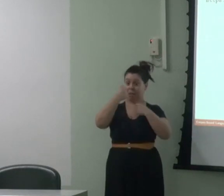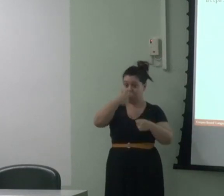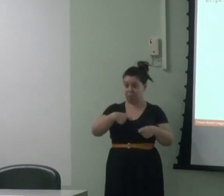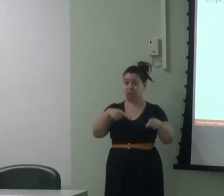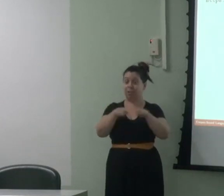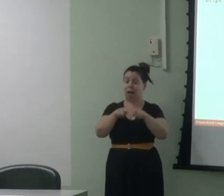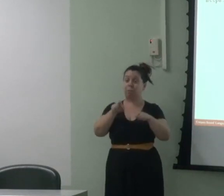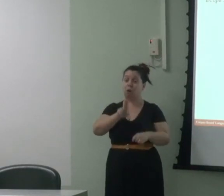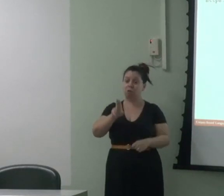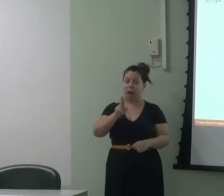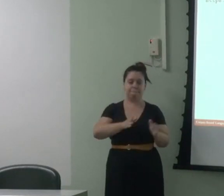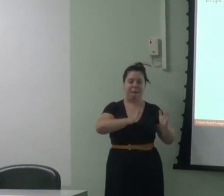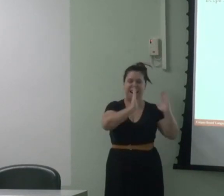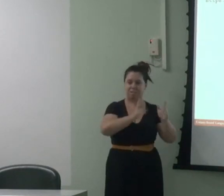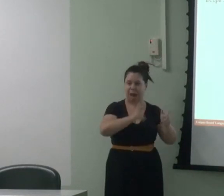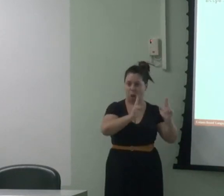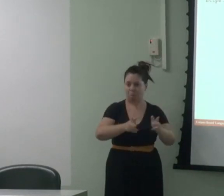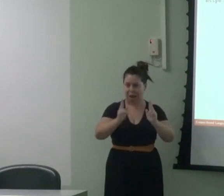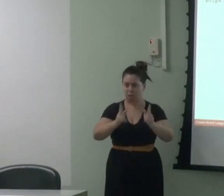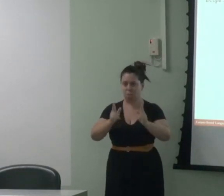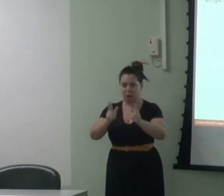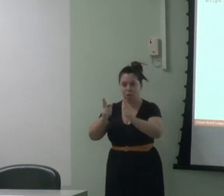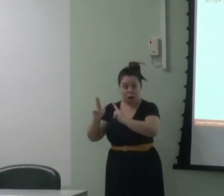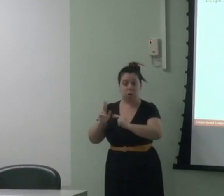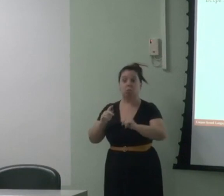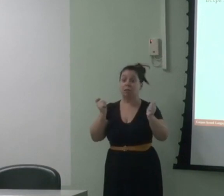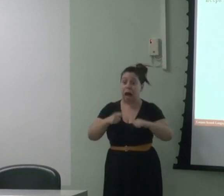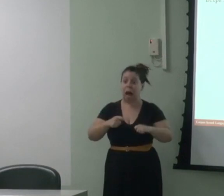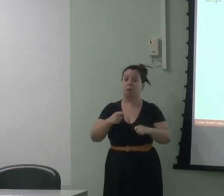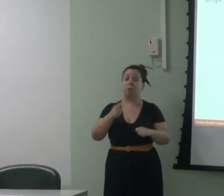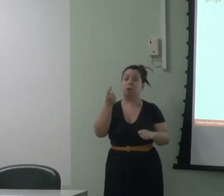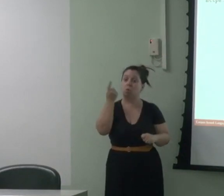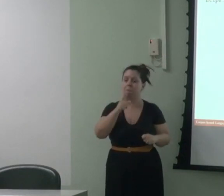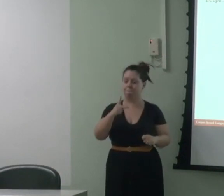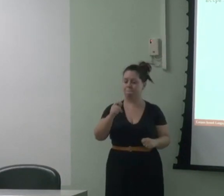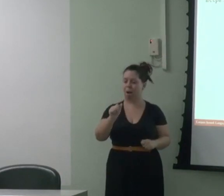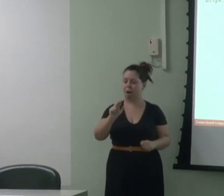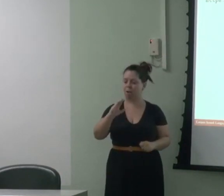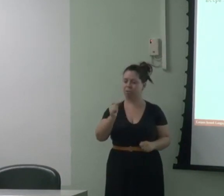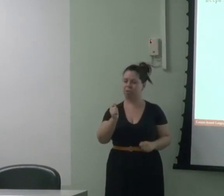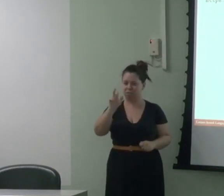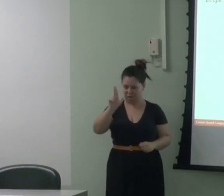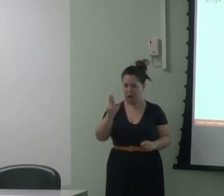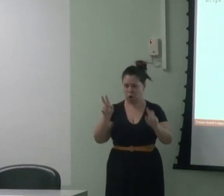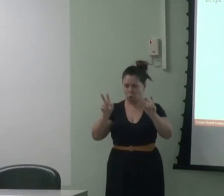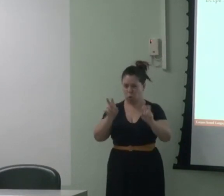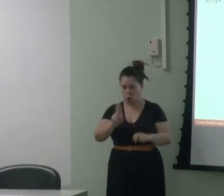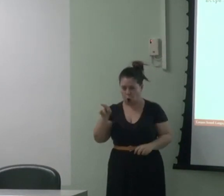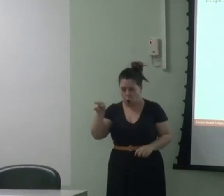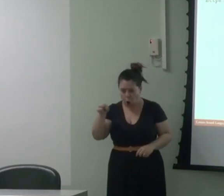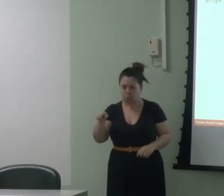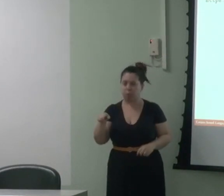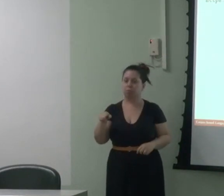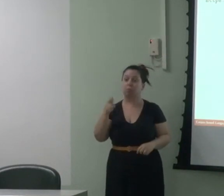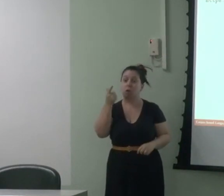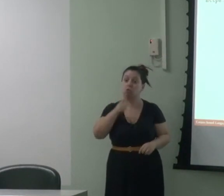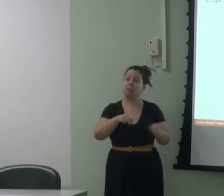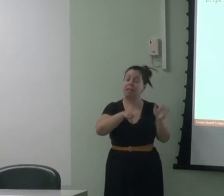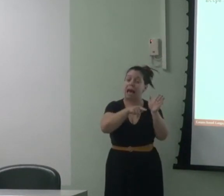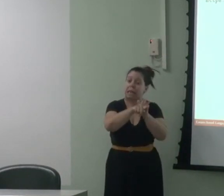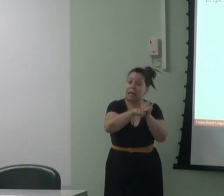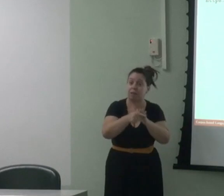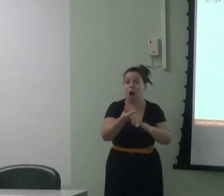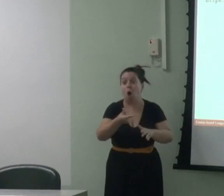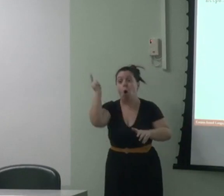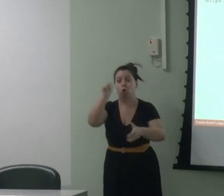parsers to analyze more data. And the parser which was trained on a UD tree bank will not necessarily